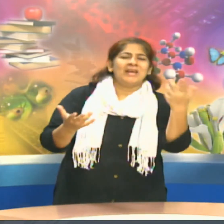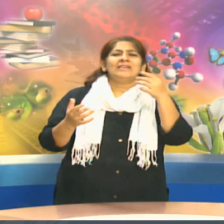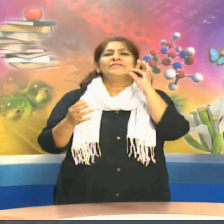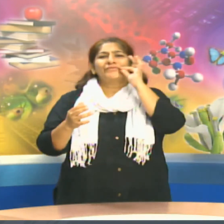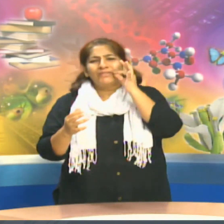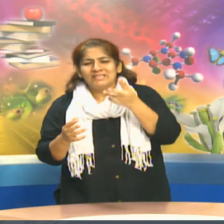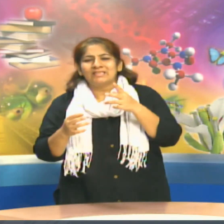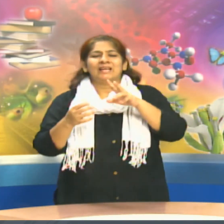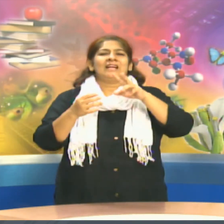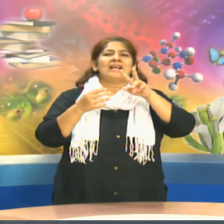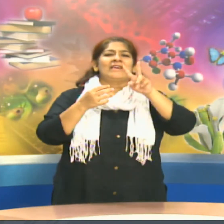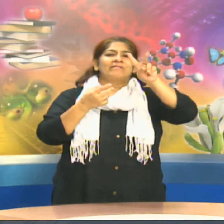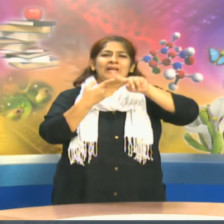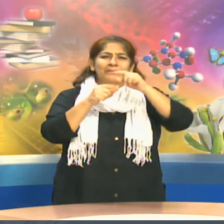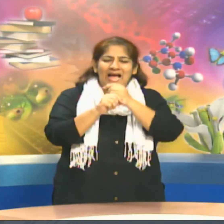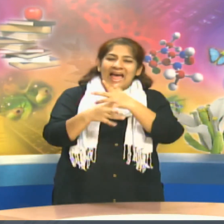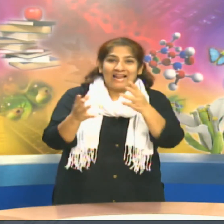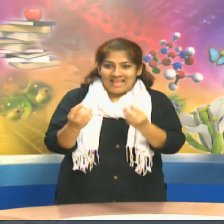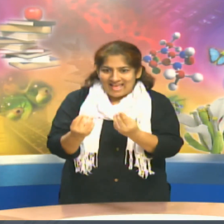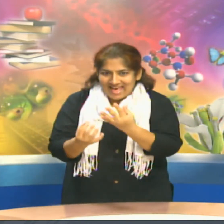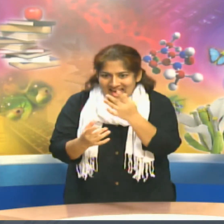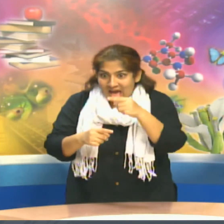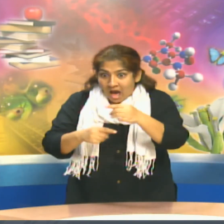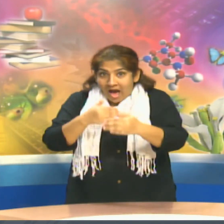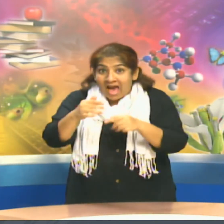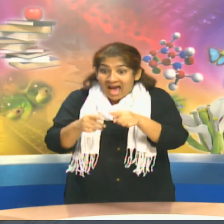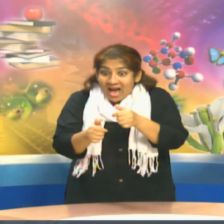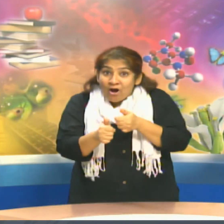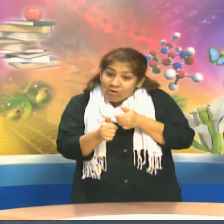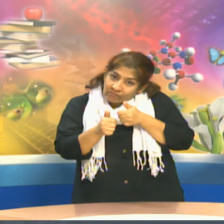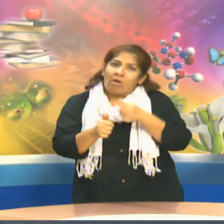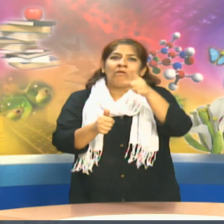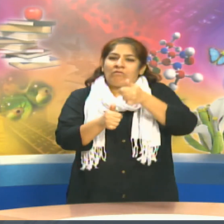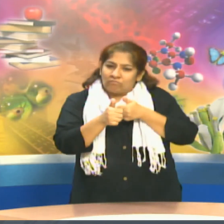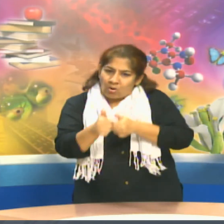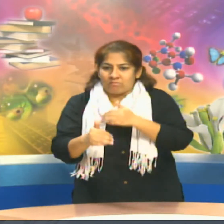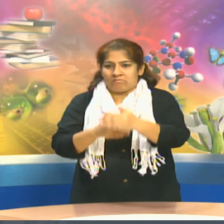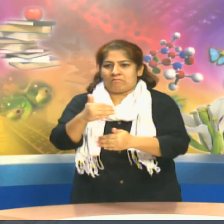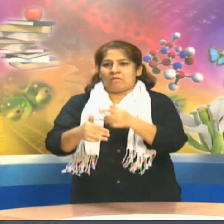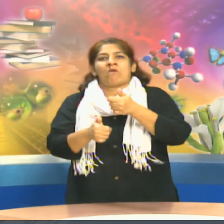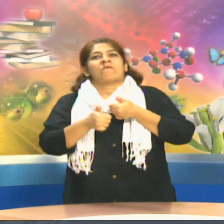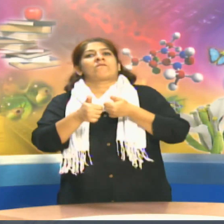plant to grow and get fruits and vegetables. So, we follow